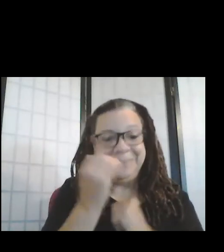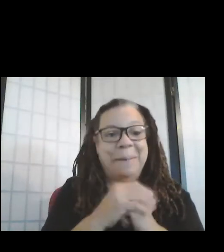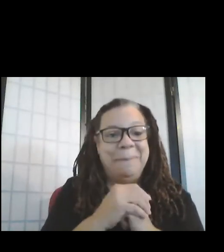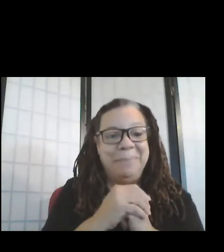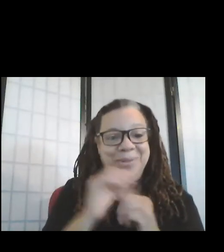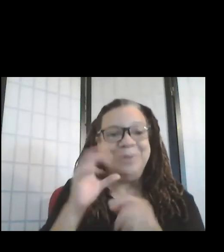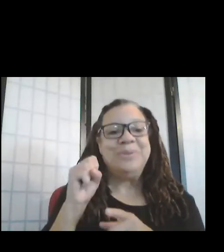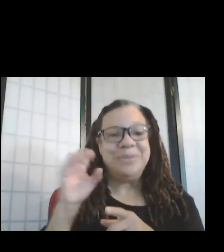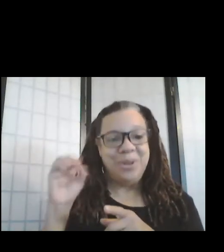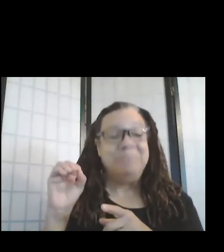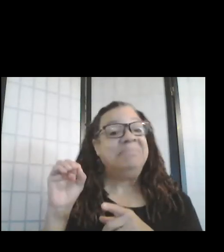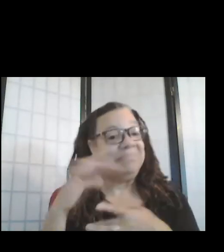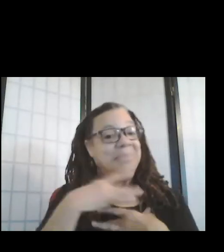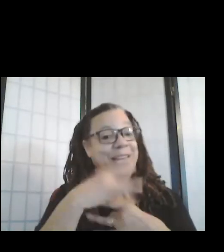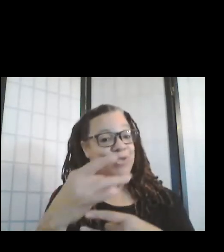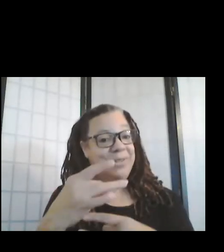So